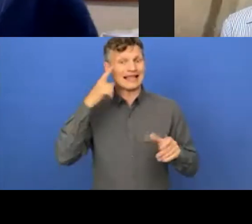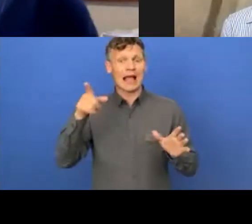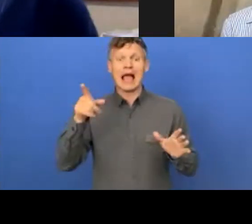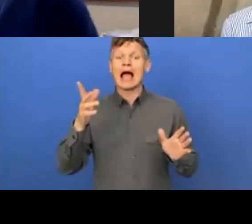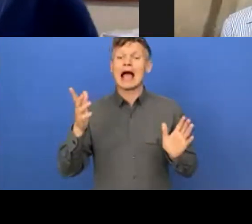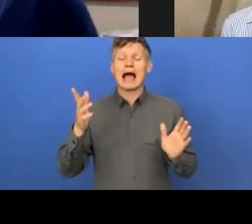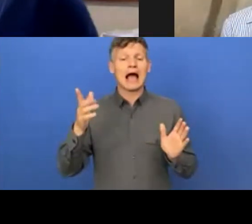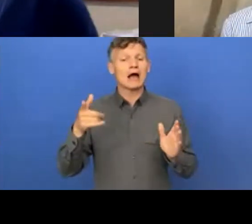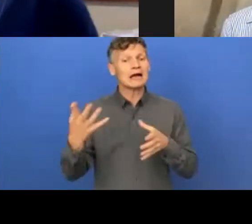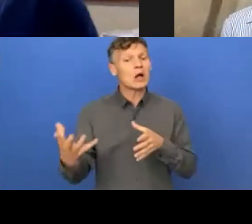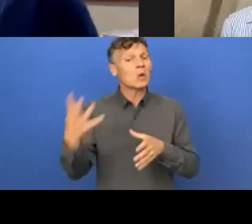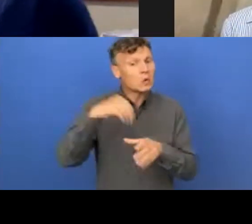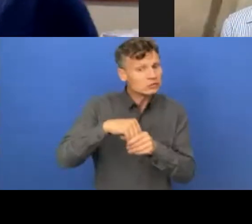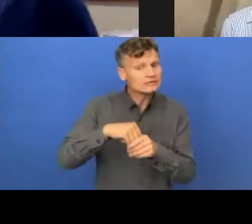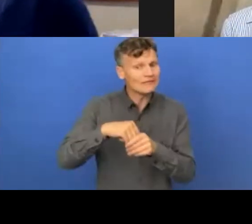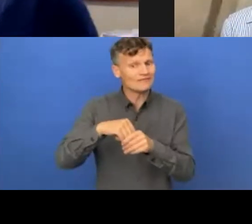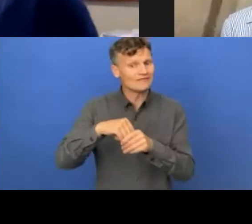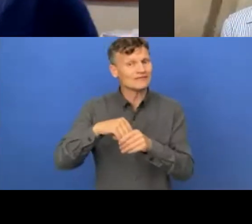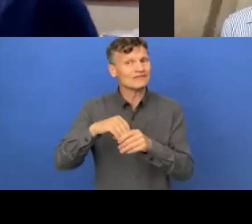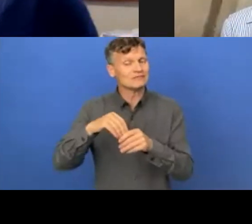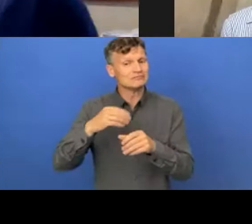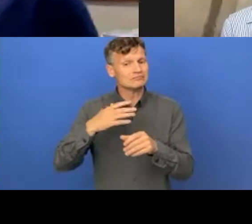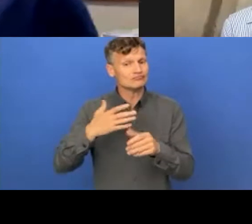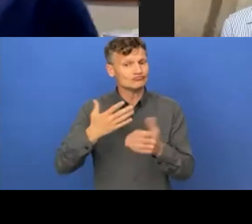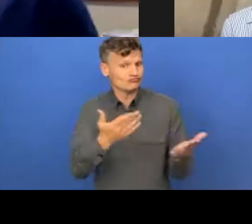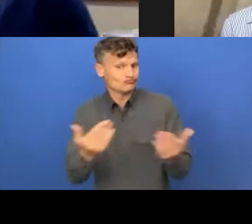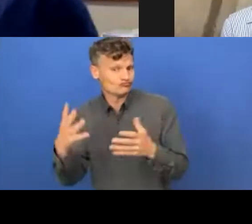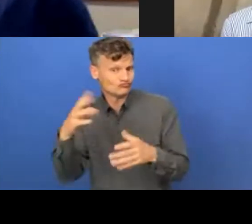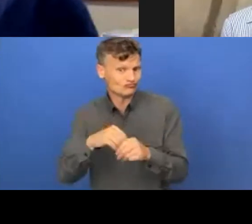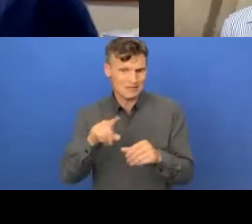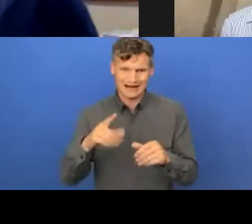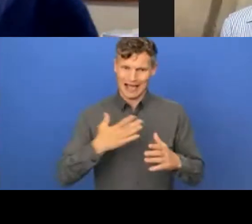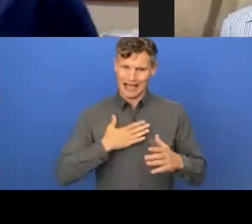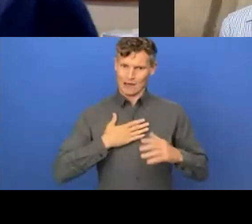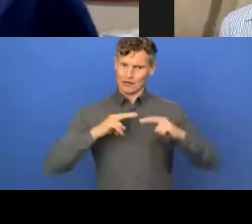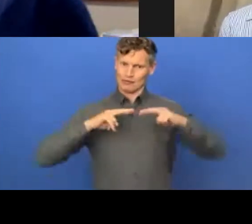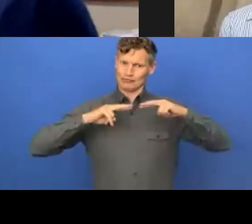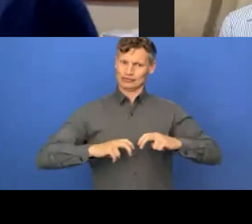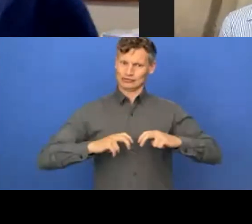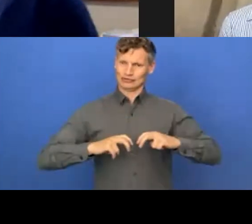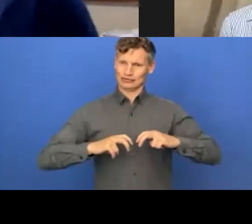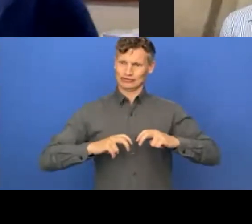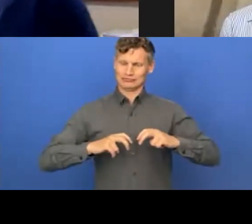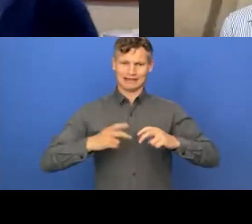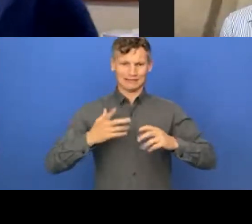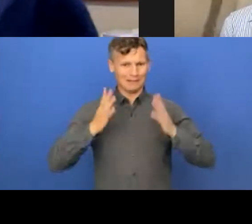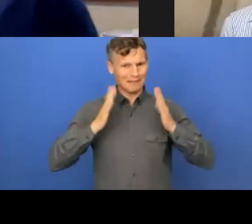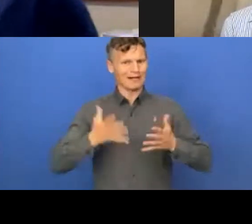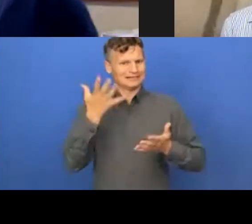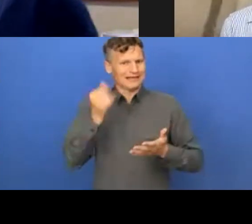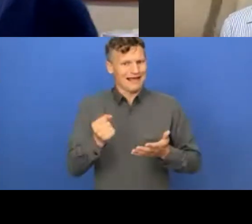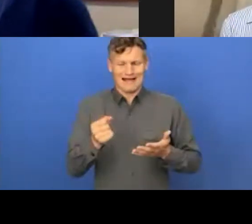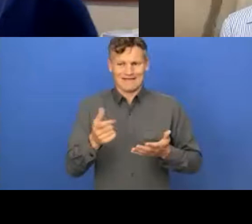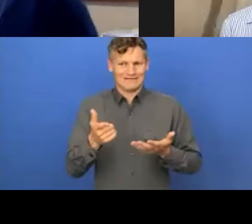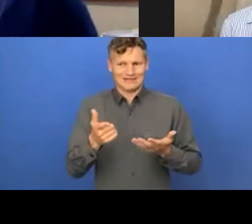of inclusive development. But in fact, our research practice is part and parcel of inclusive development